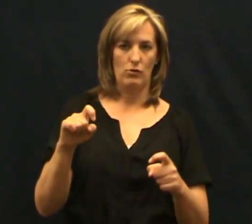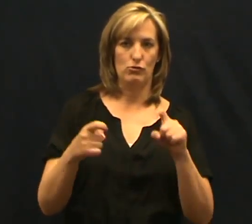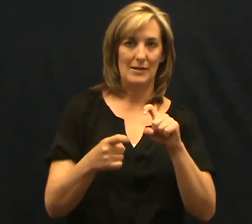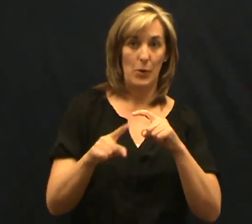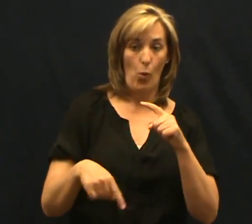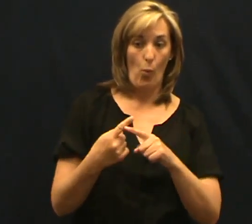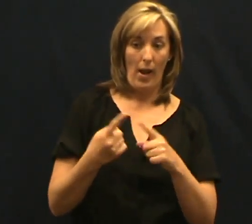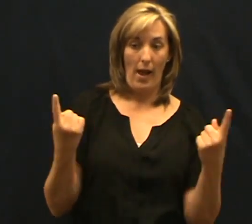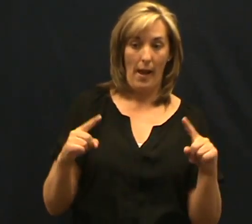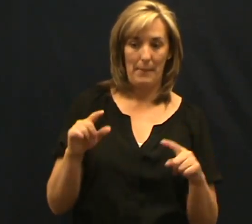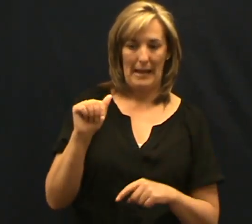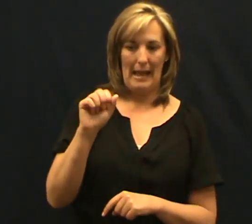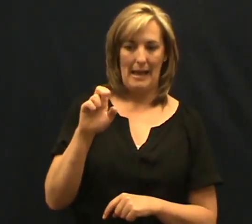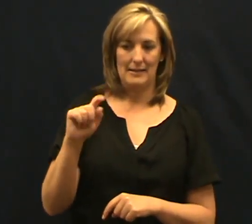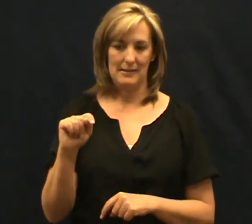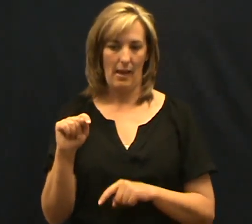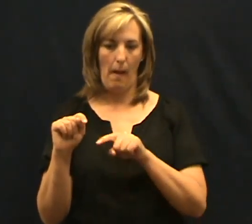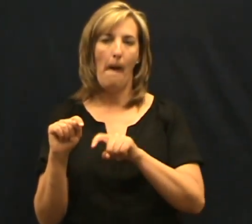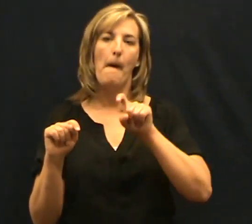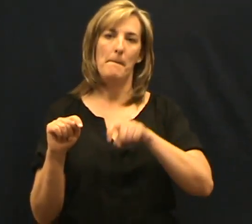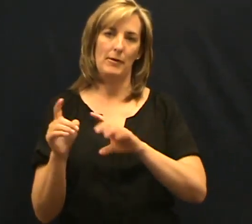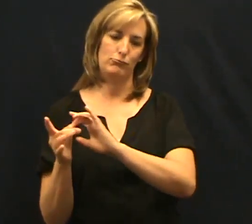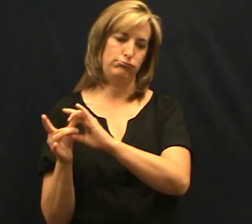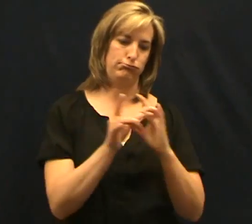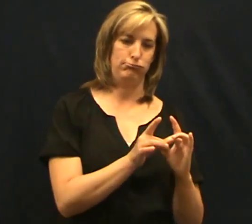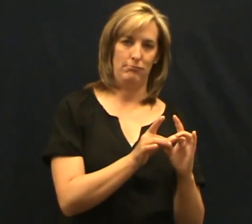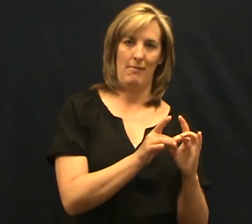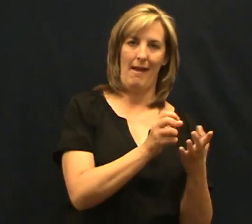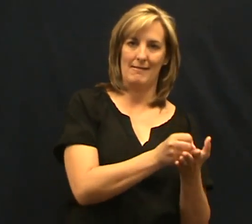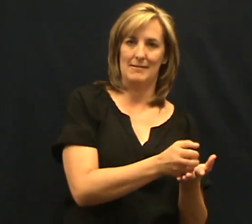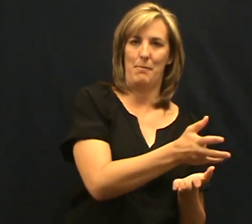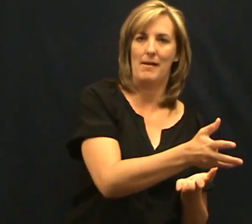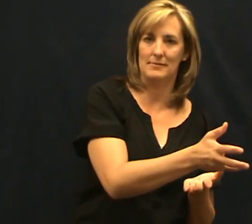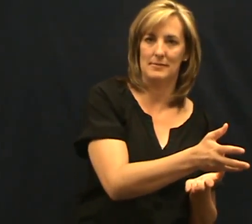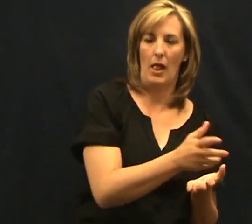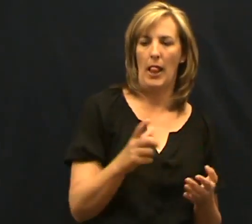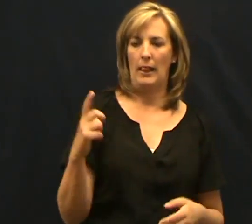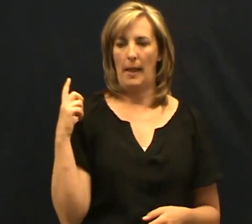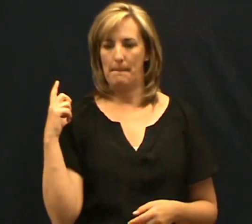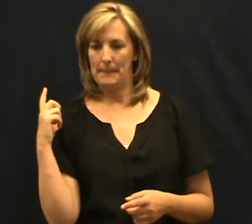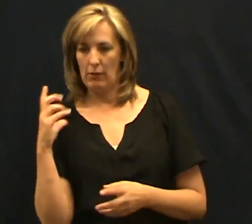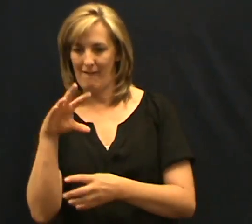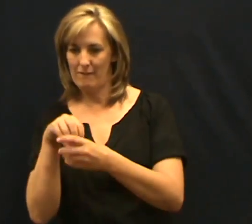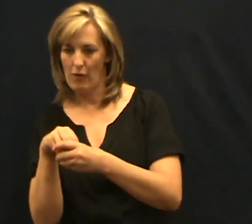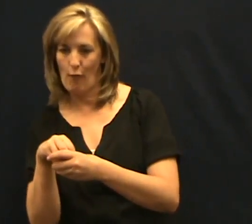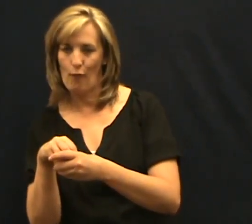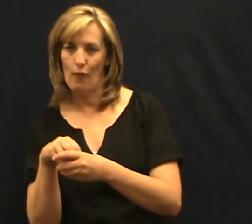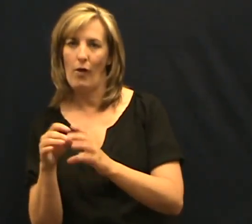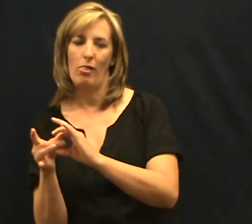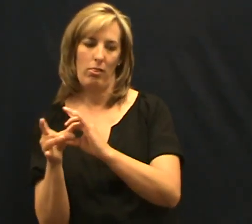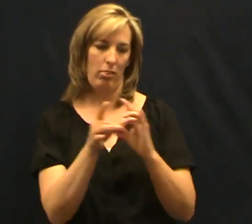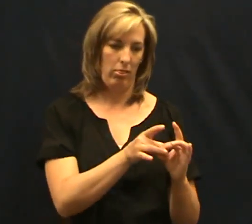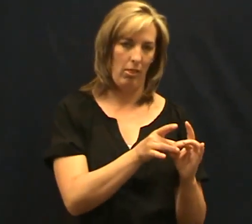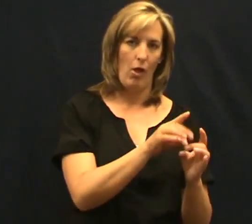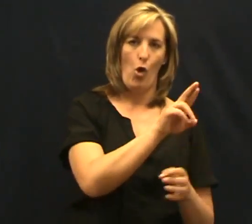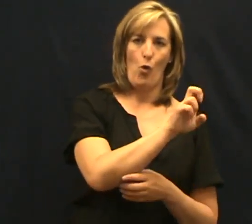asset involved, there was an expense associated with it, and when there was a liability involved, there was a revenue associated with it. So